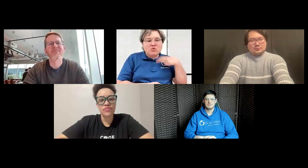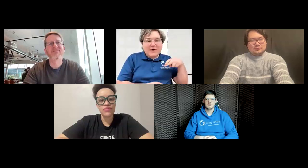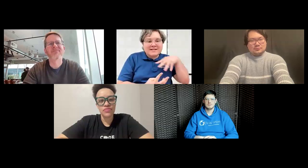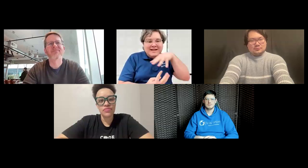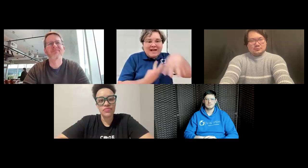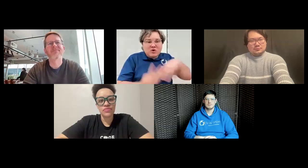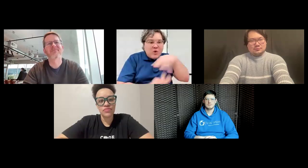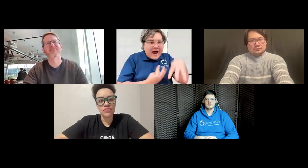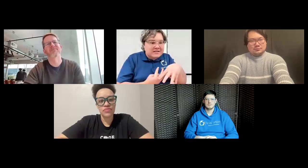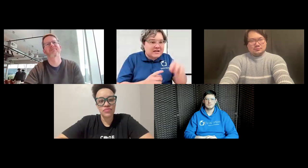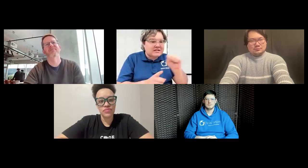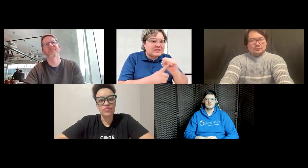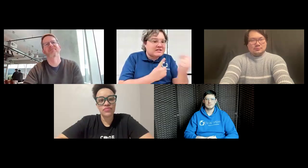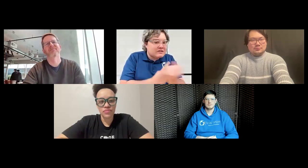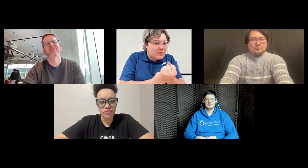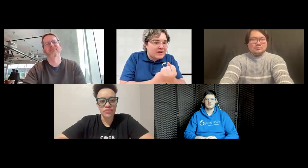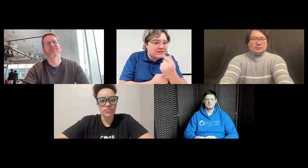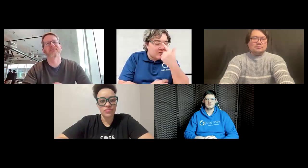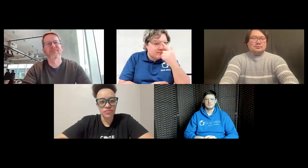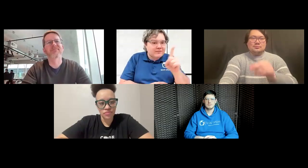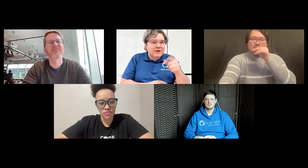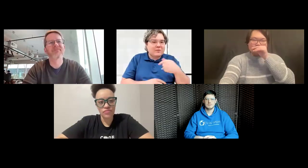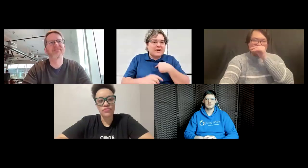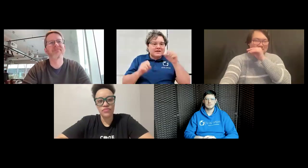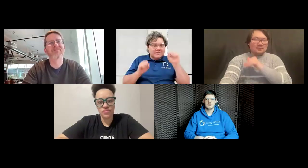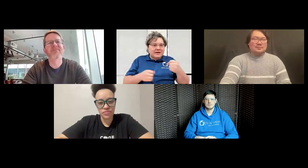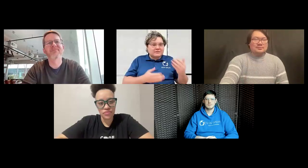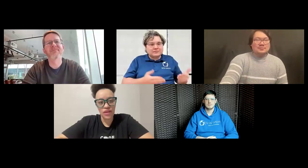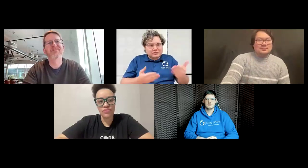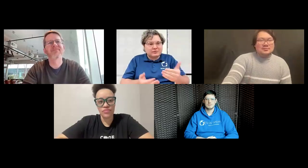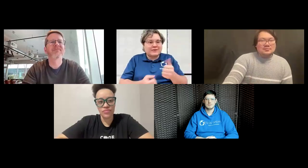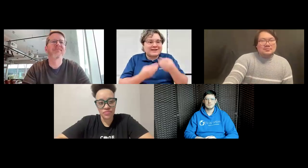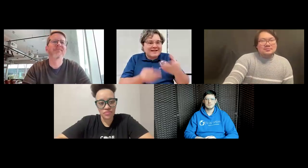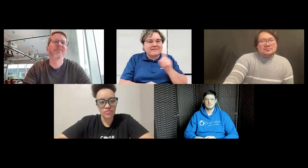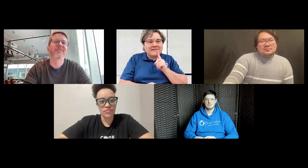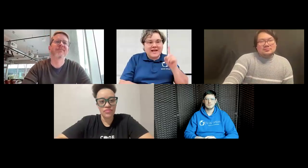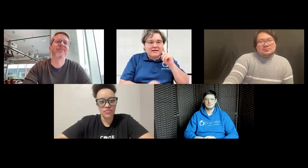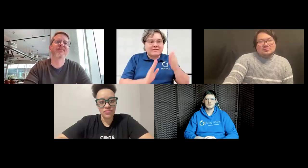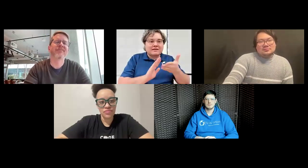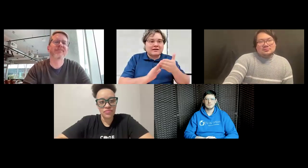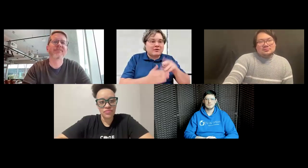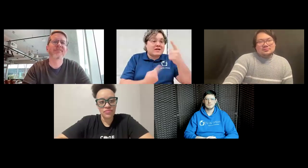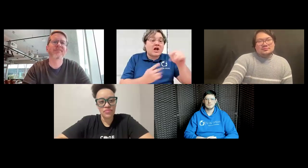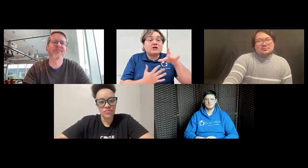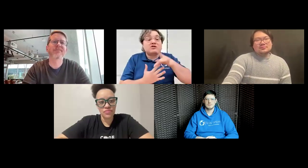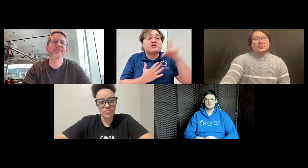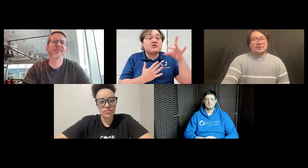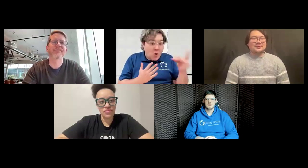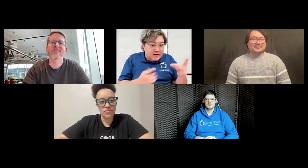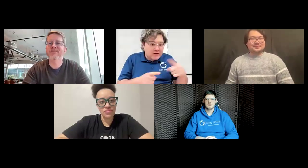in the gap in low risk environments and interactions and situations. So that's where we can bring for